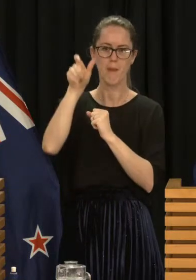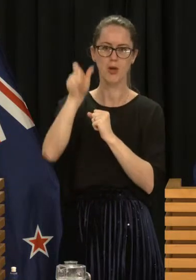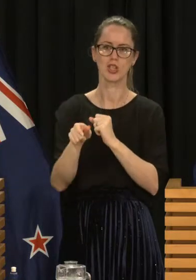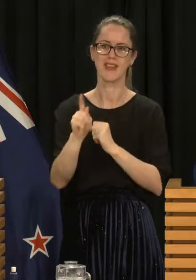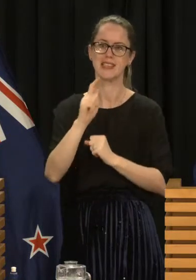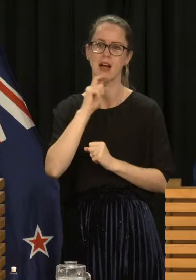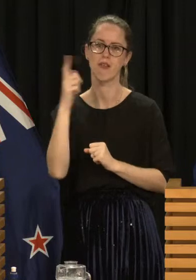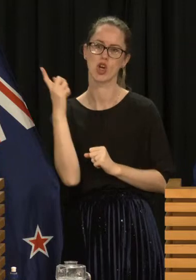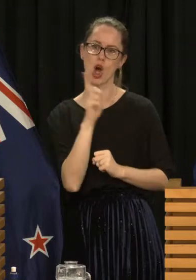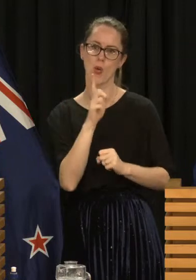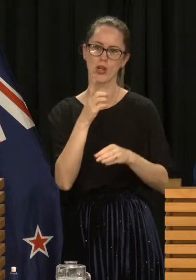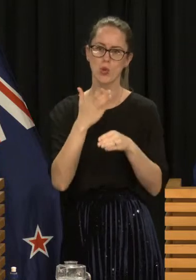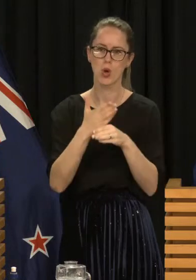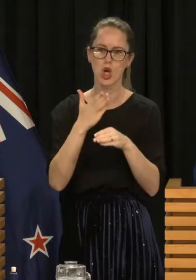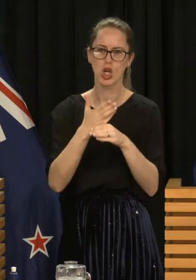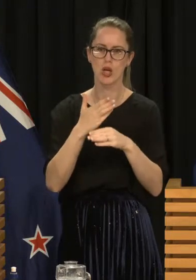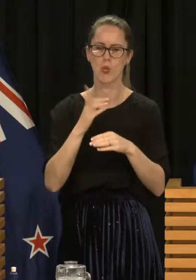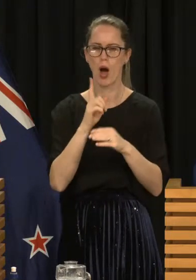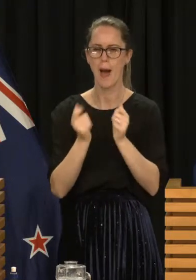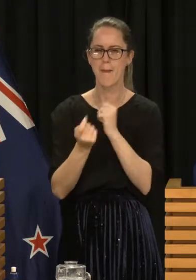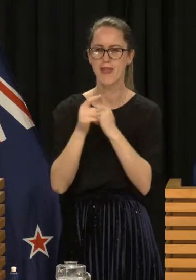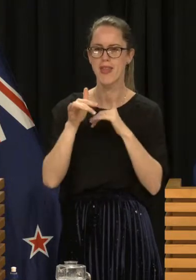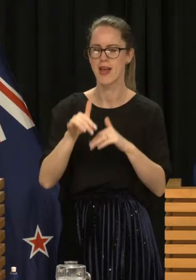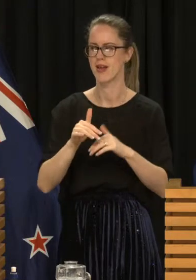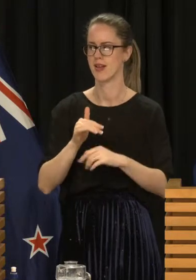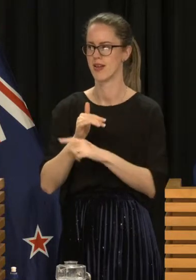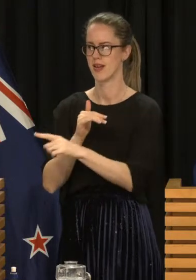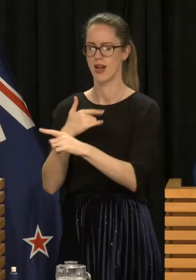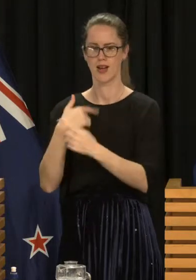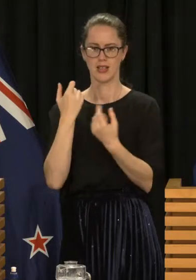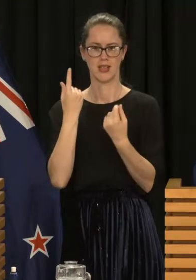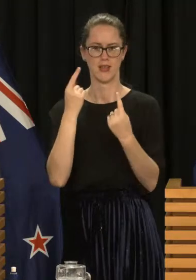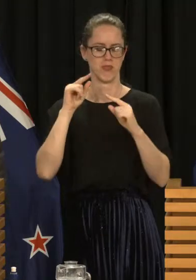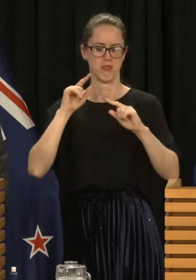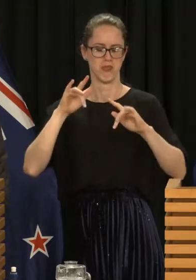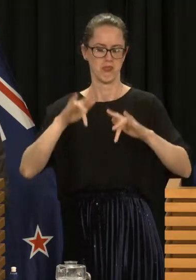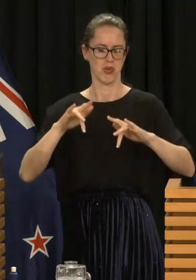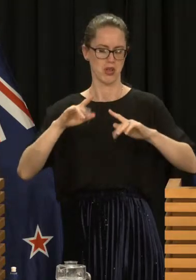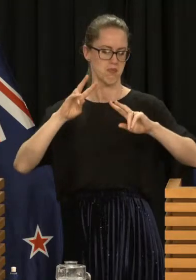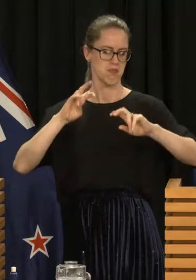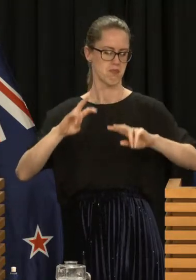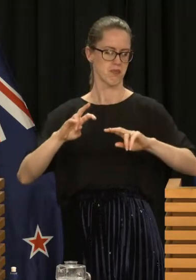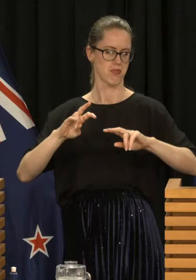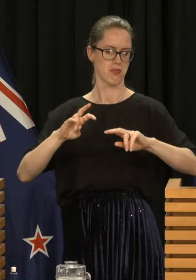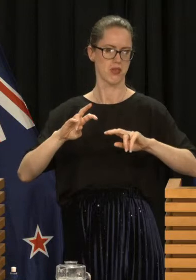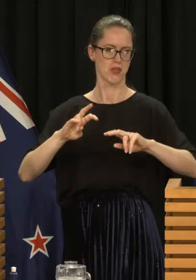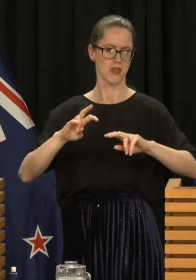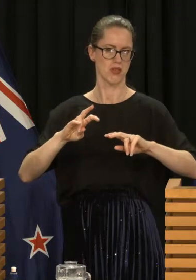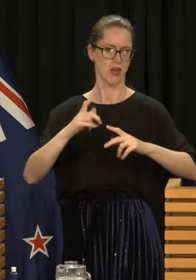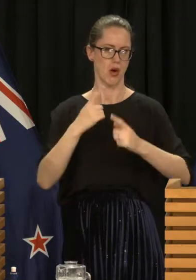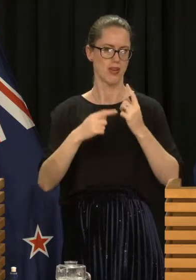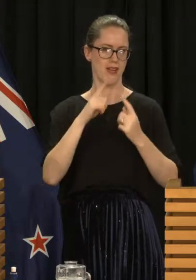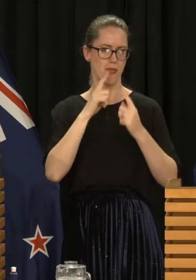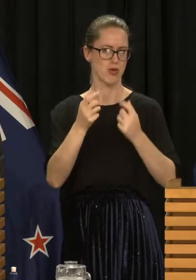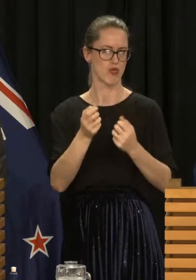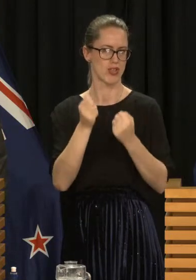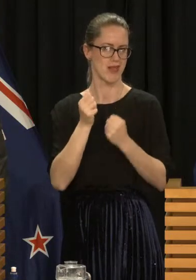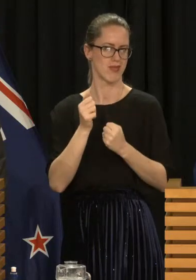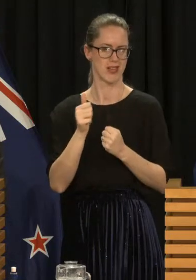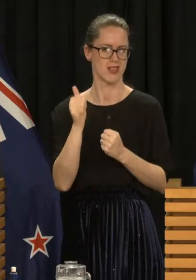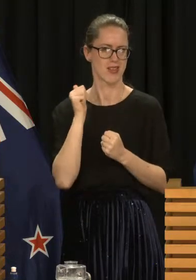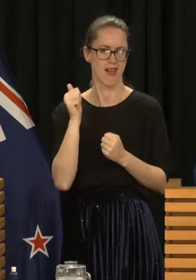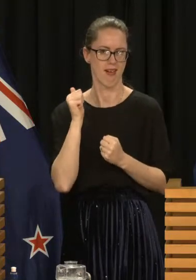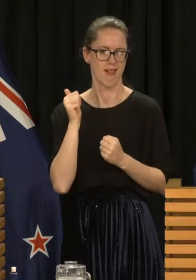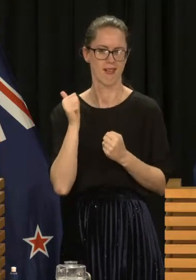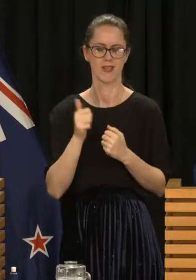about that interaction or what actually happened there? My understanding is that there hasn't been any additional information other than what we had yesterday and what we have